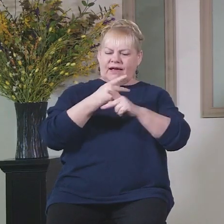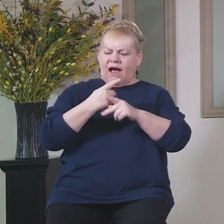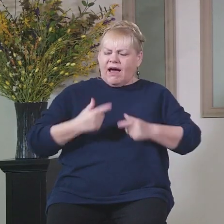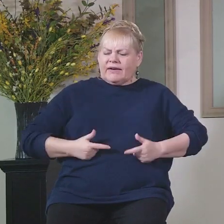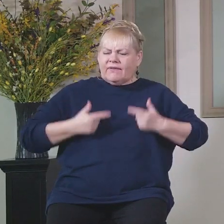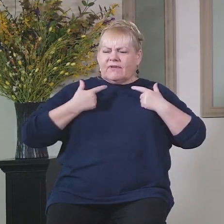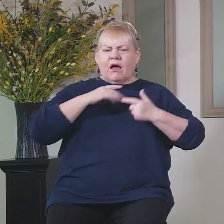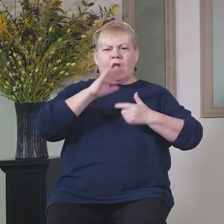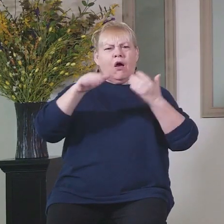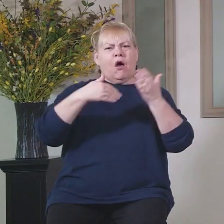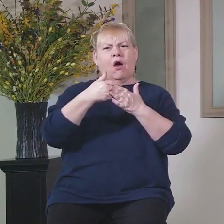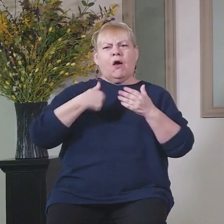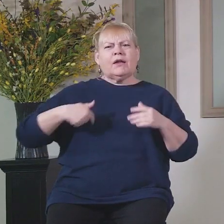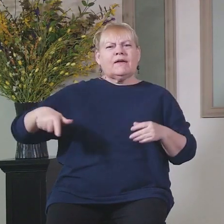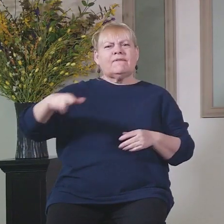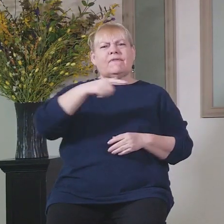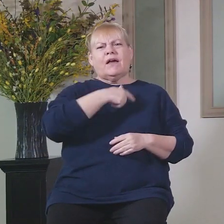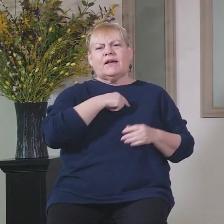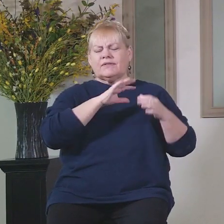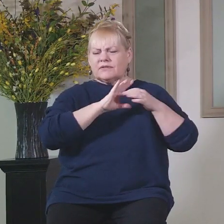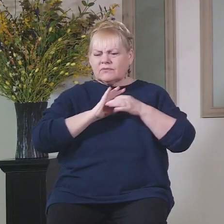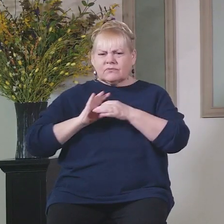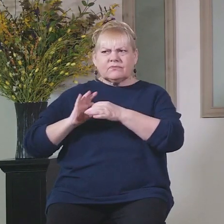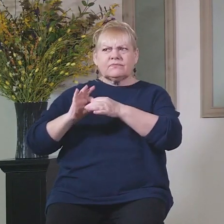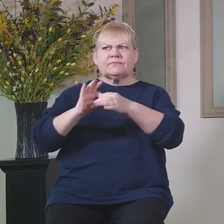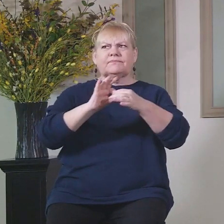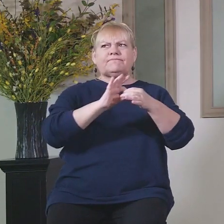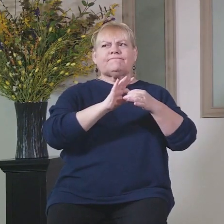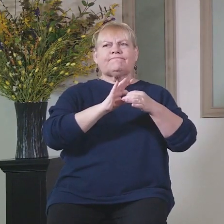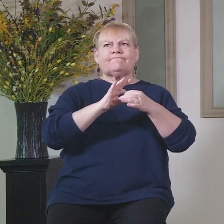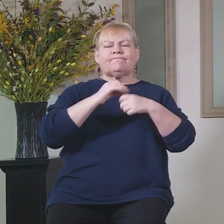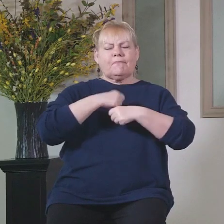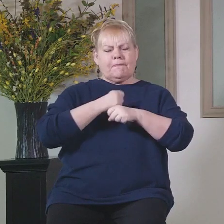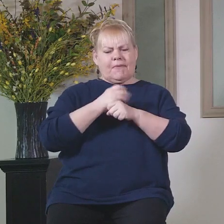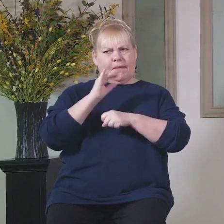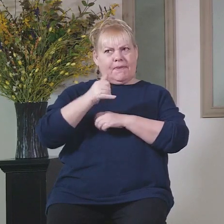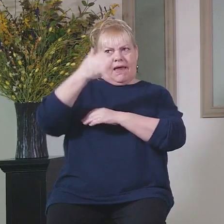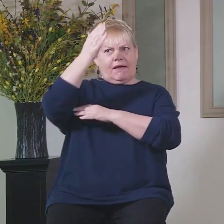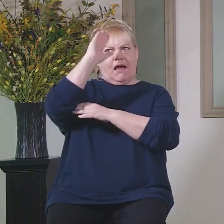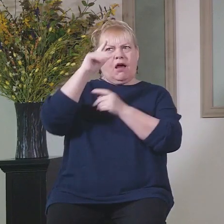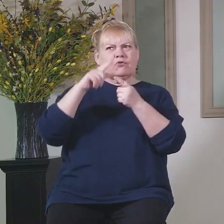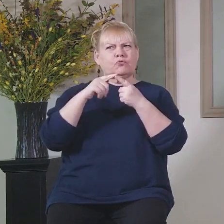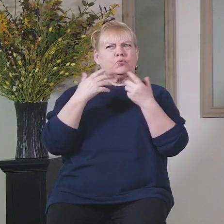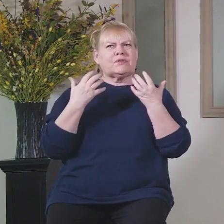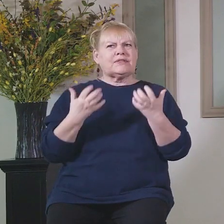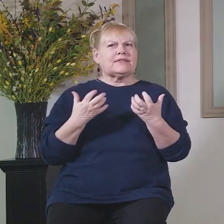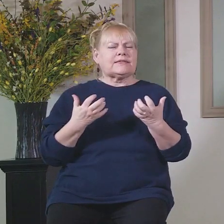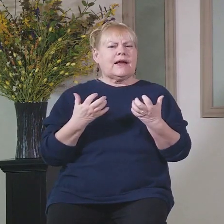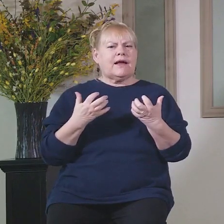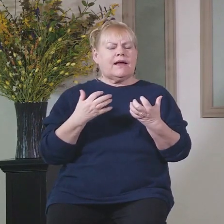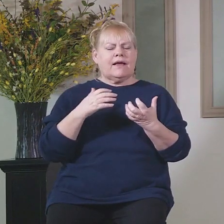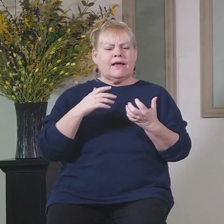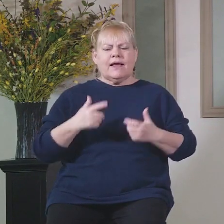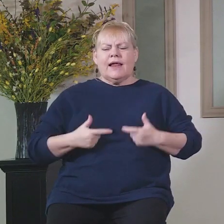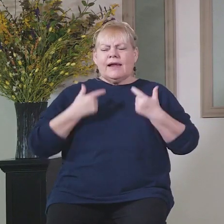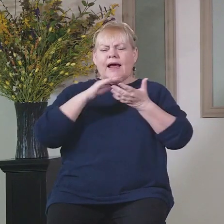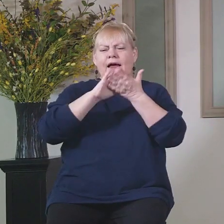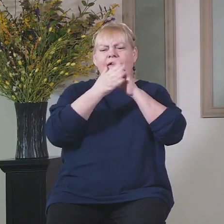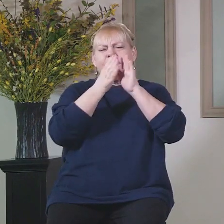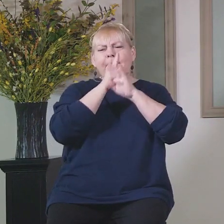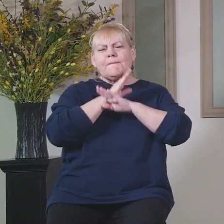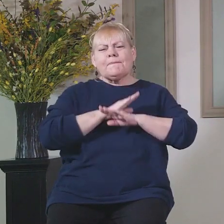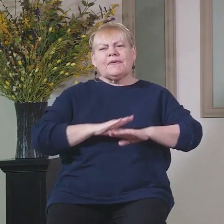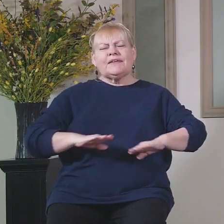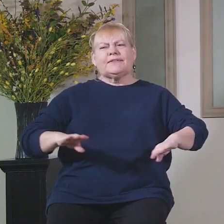us have been wired by God to desire. It's a life of peace and contentment and